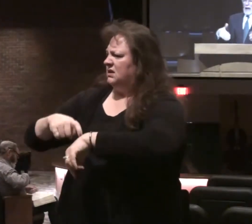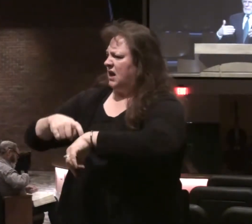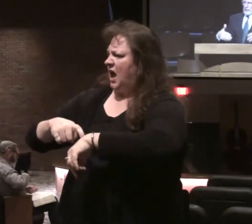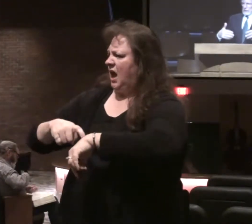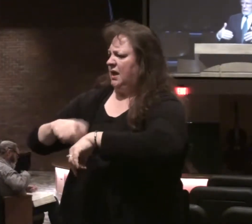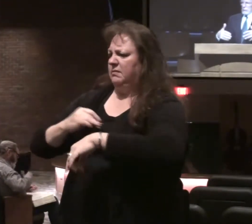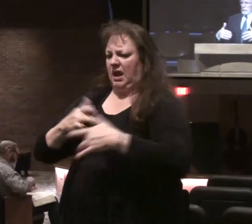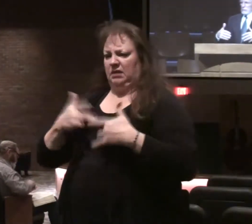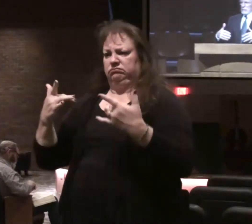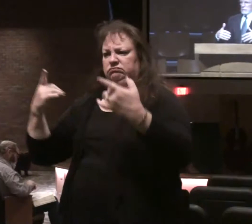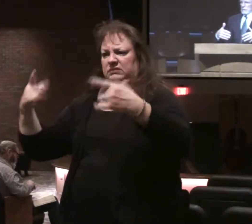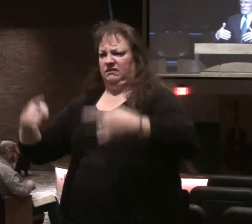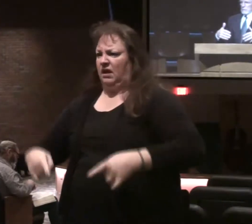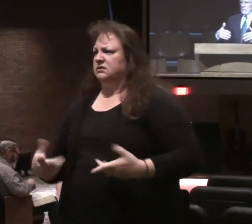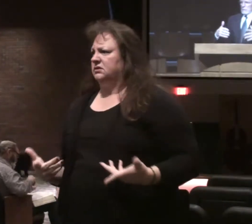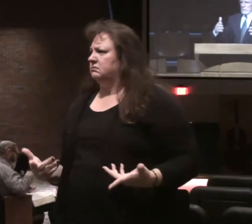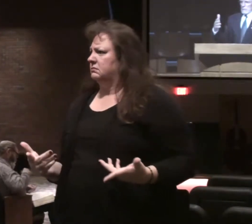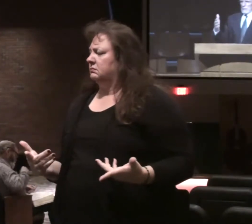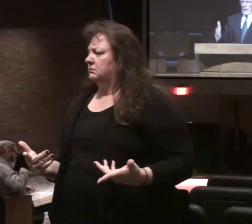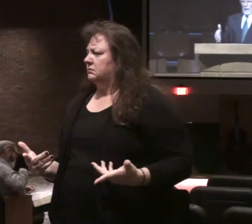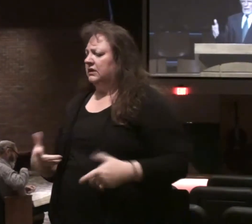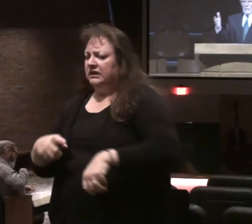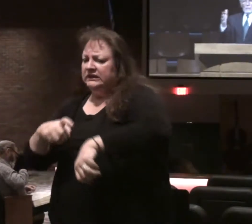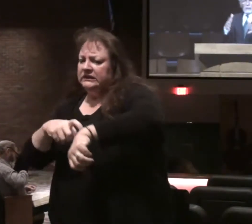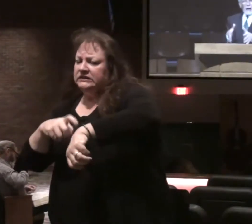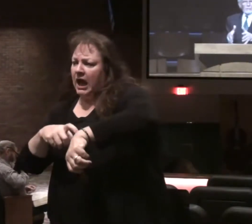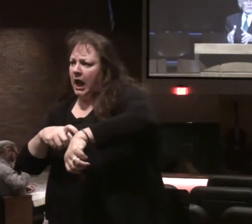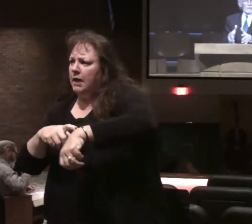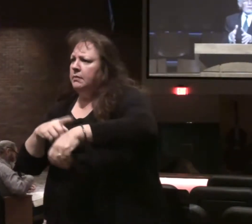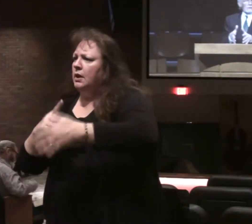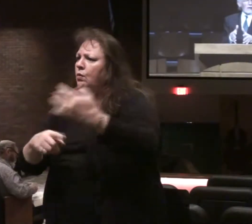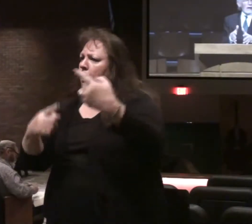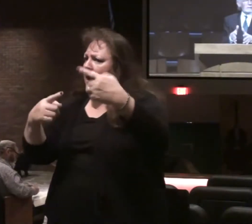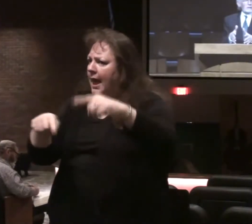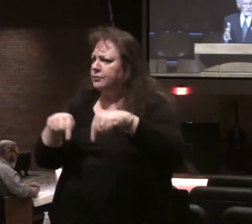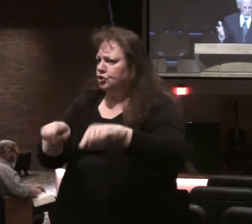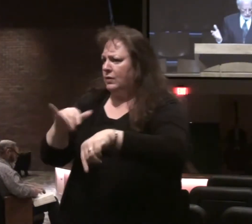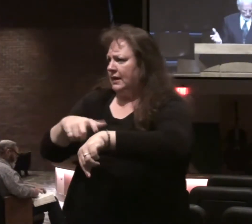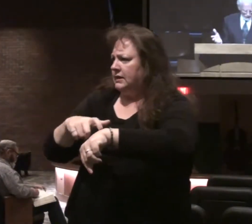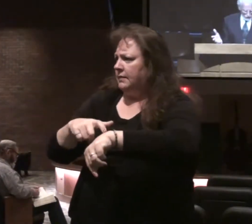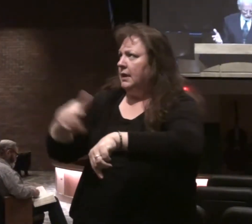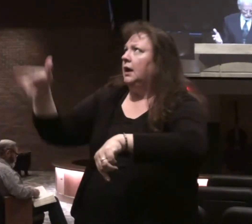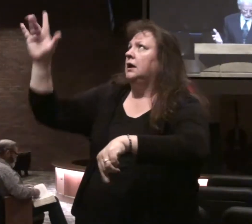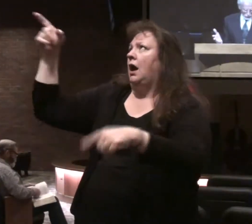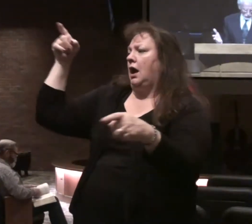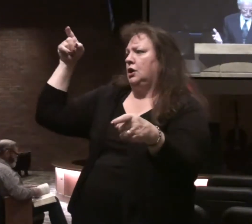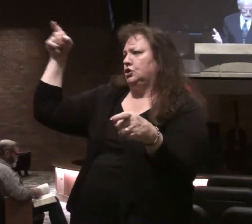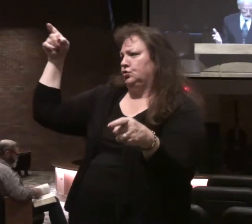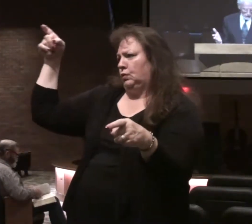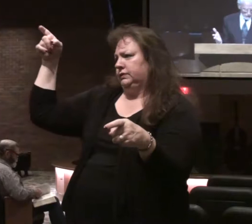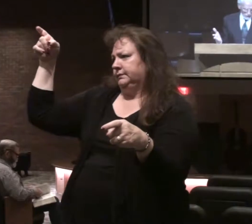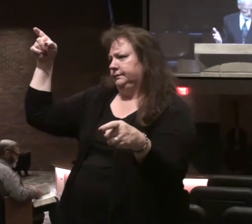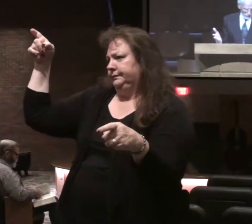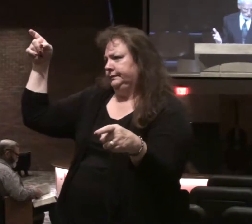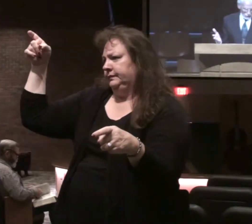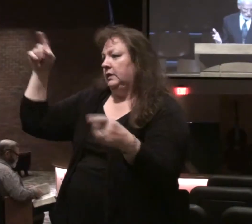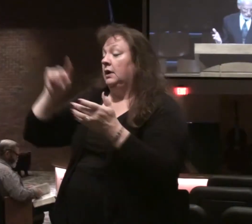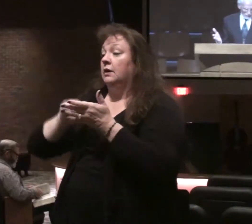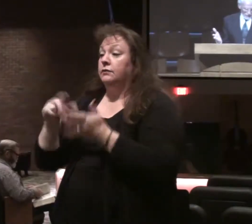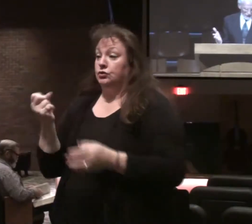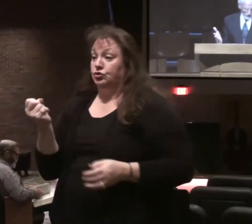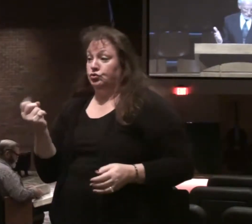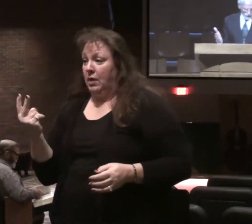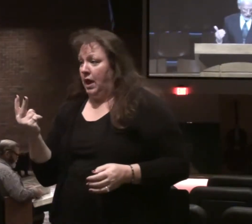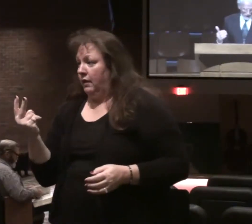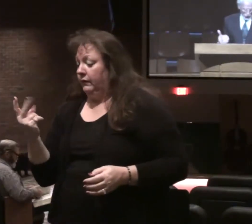and happenings. The time and what happens in the time is under God's control. Verse